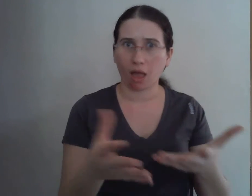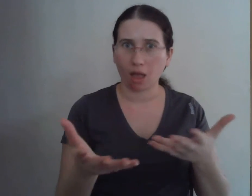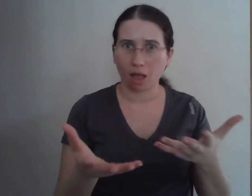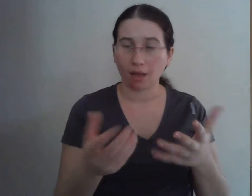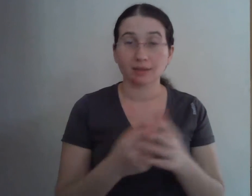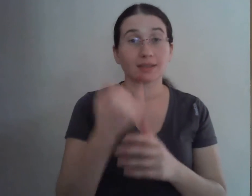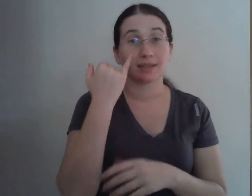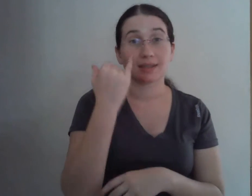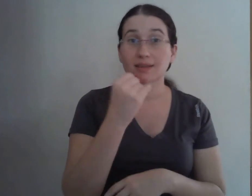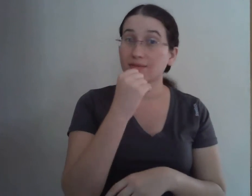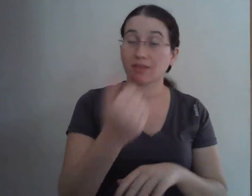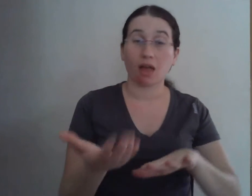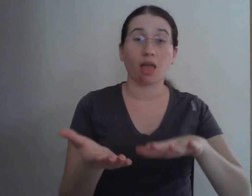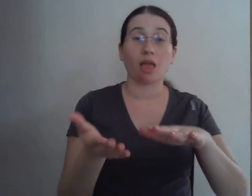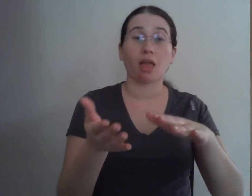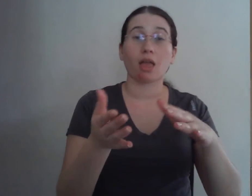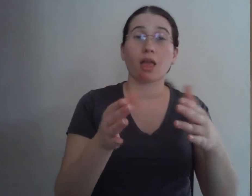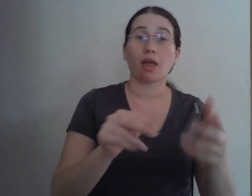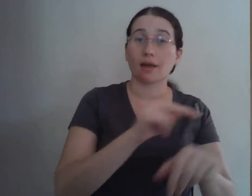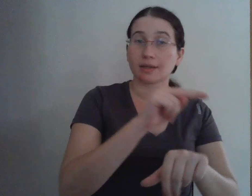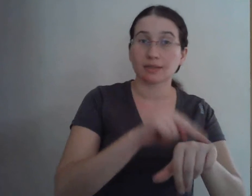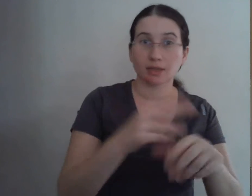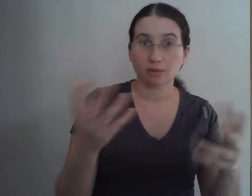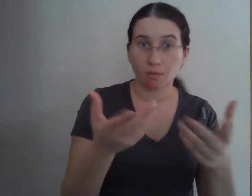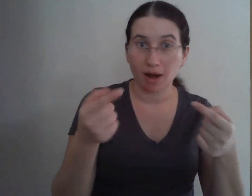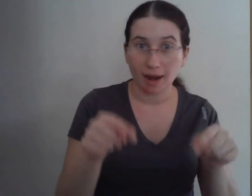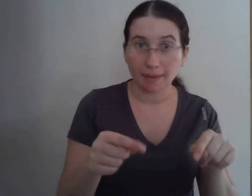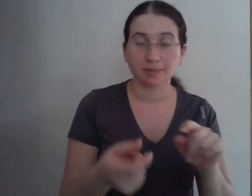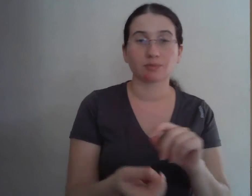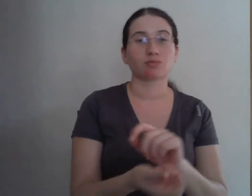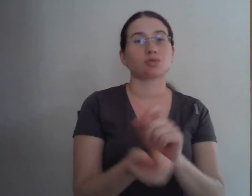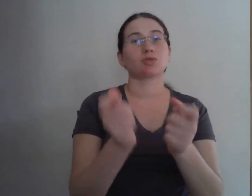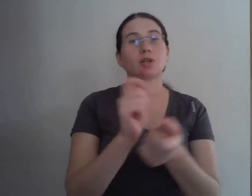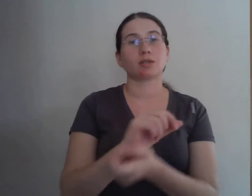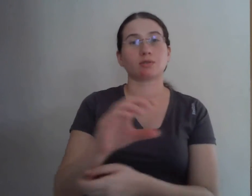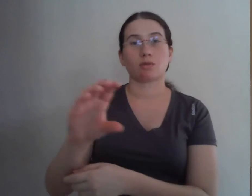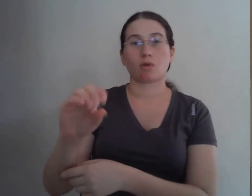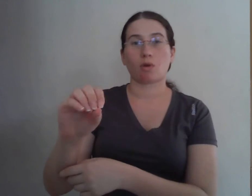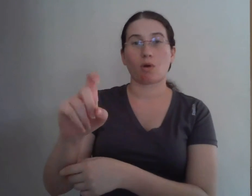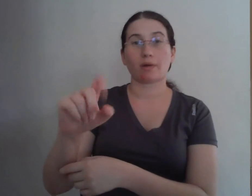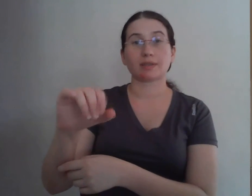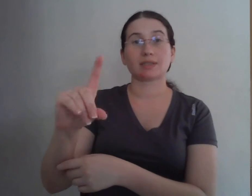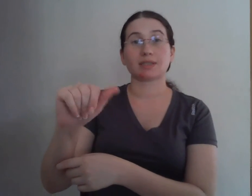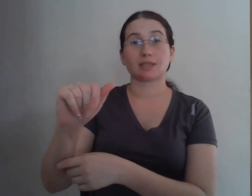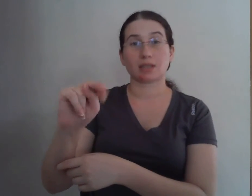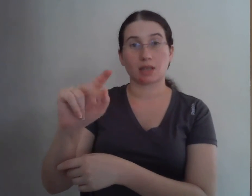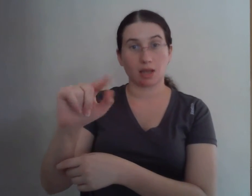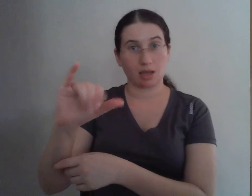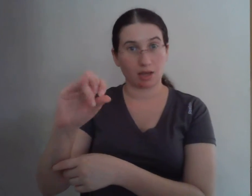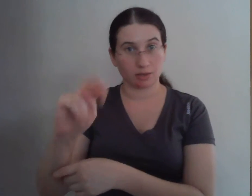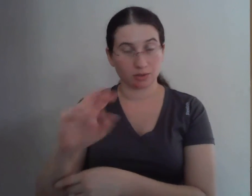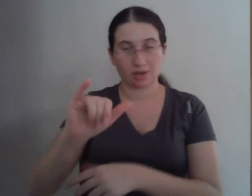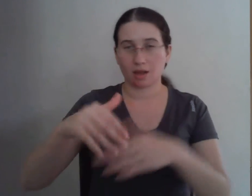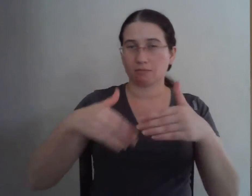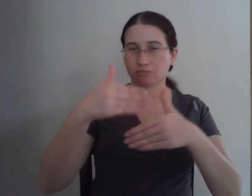decay biologically, it shifts to oxidation, which is a very slow process, and this smothers